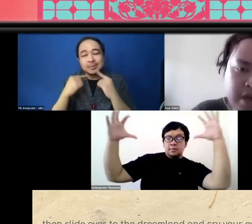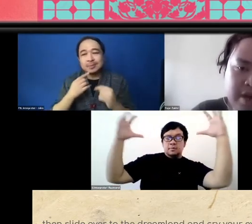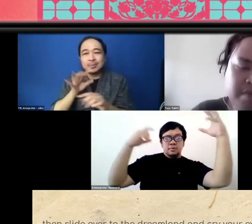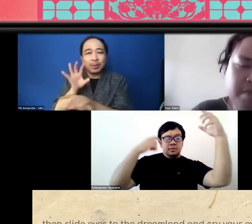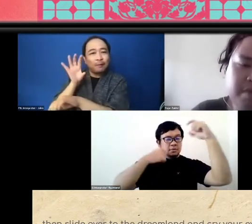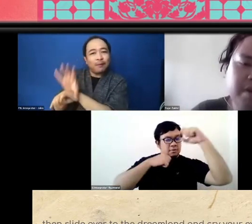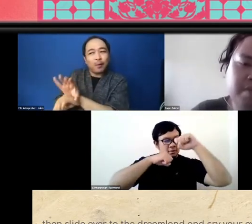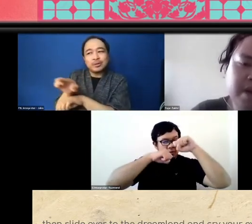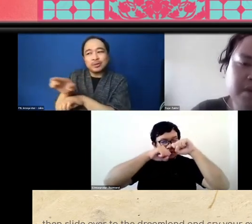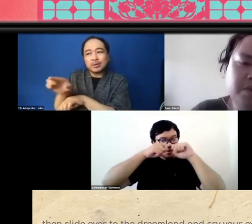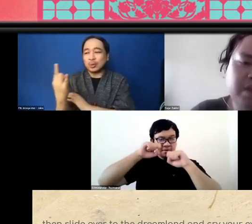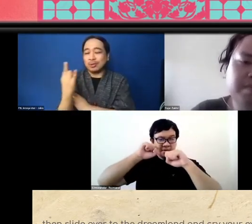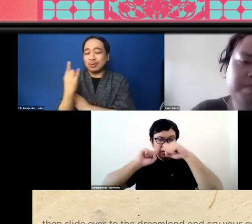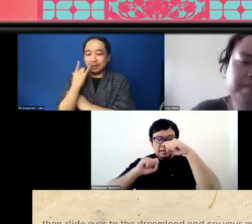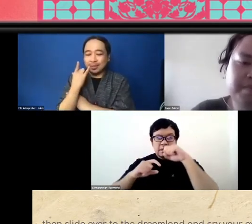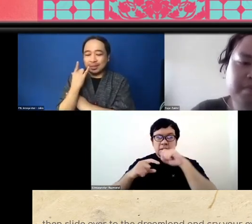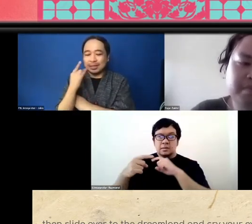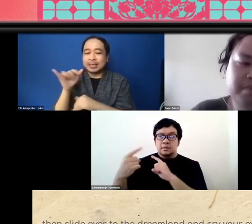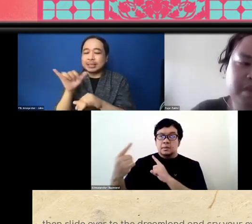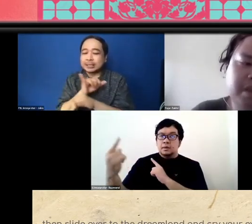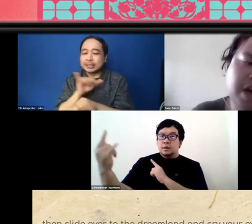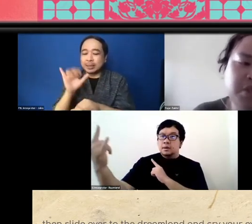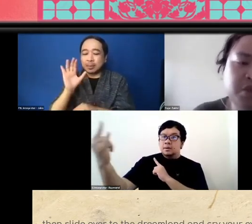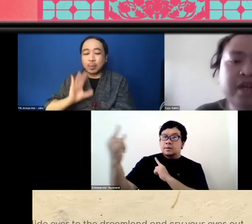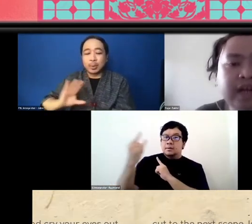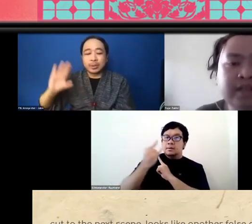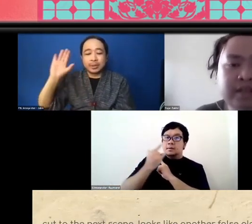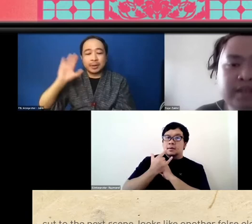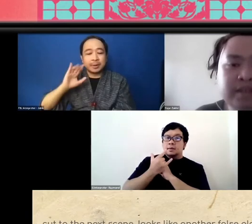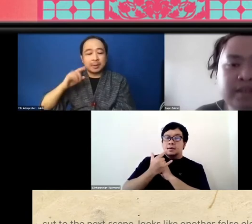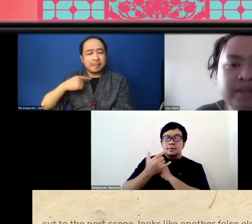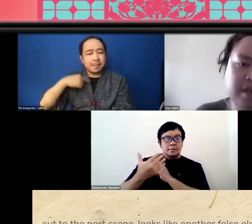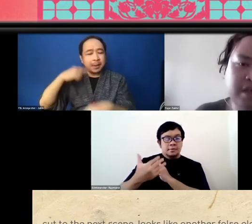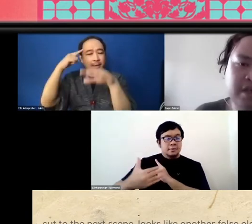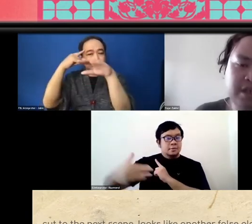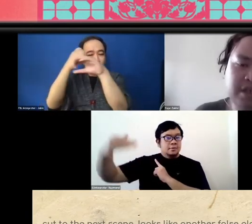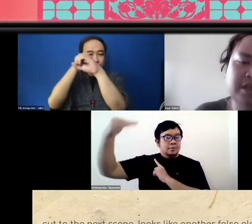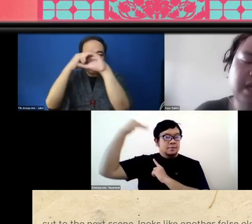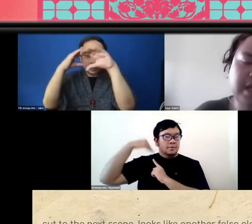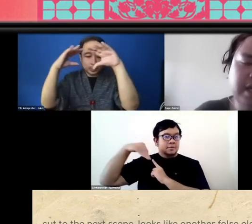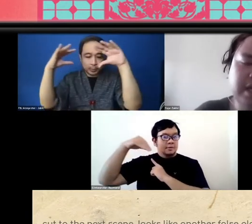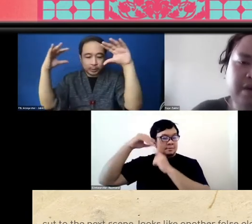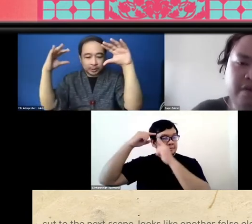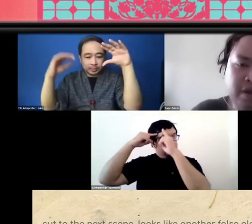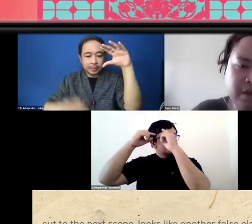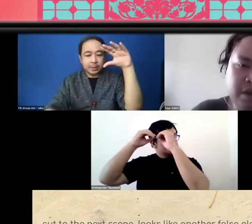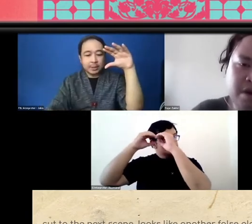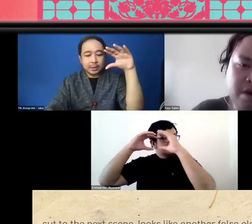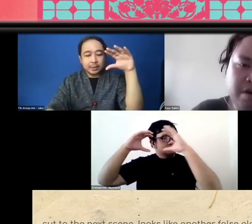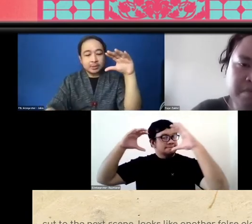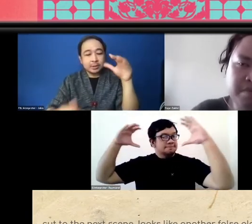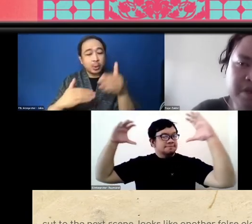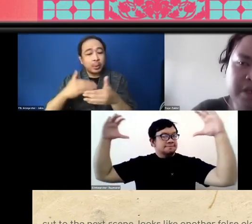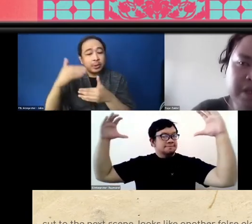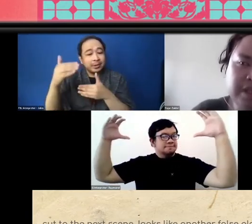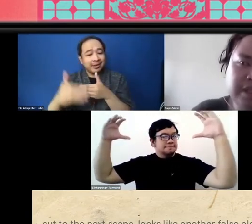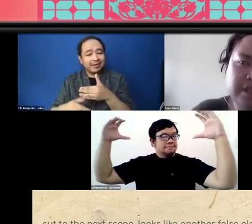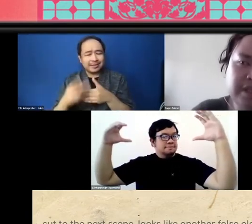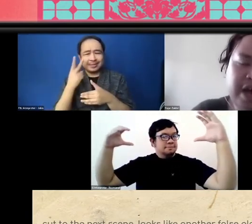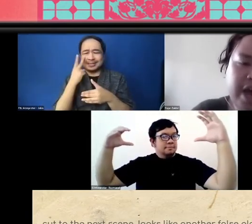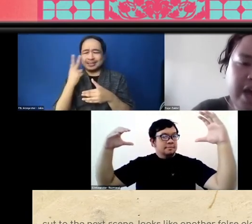one time in my dream. And cut to the next scene. Looks like not a false alarm,